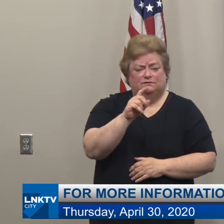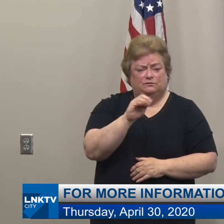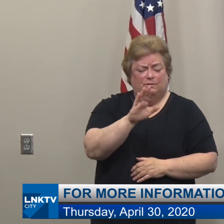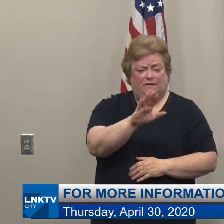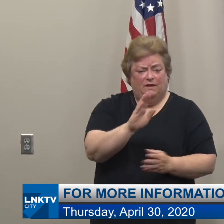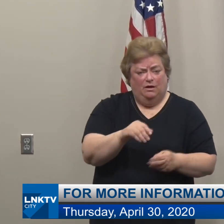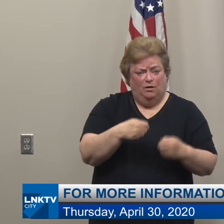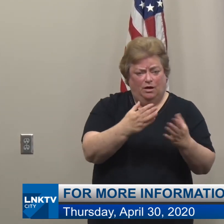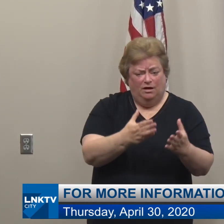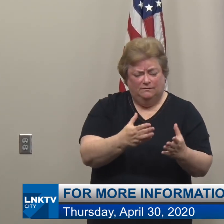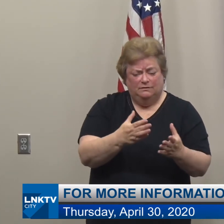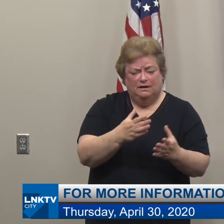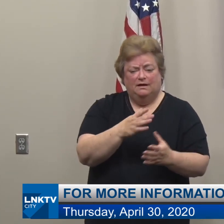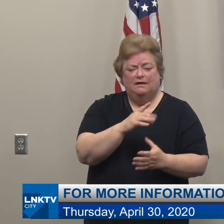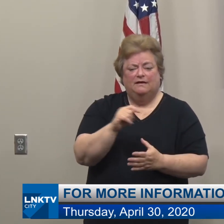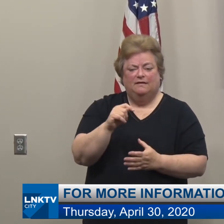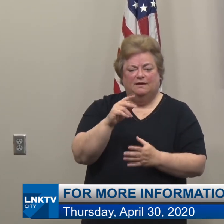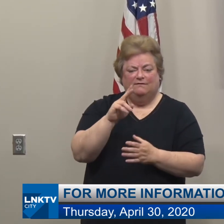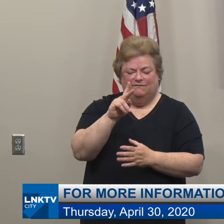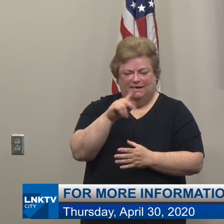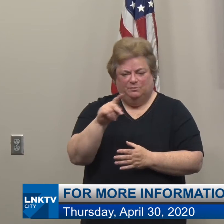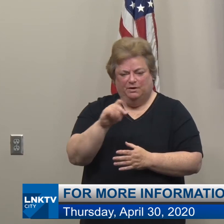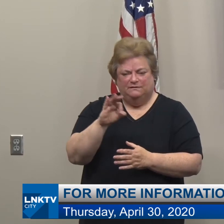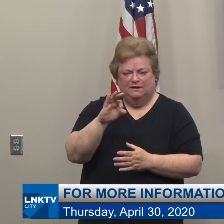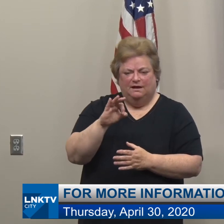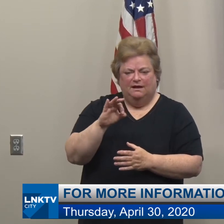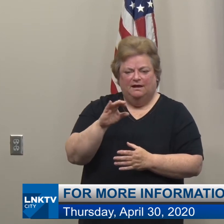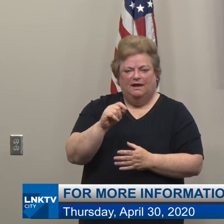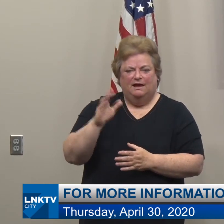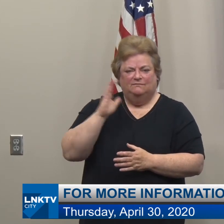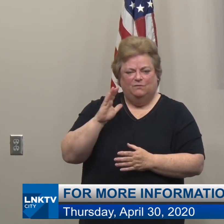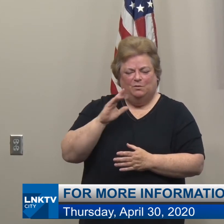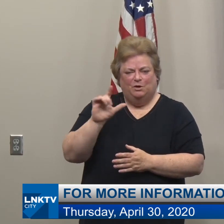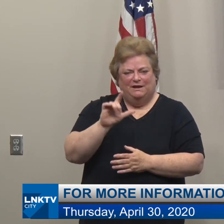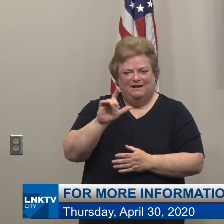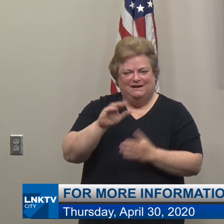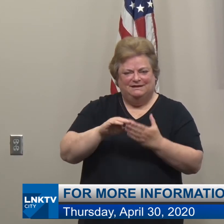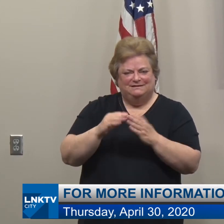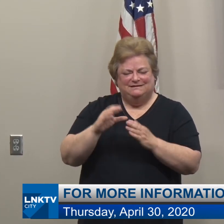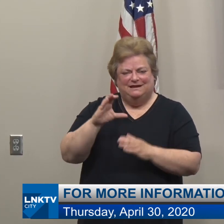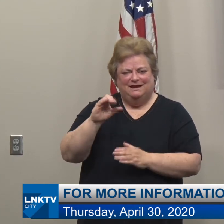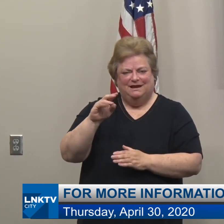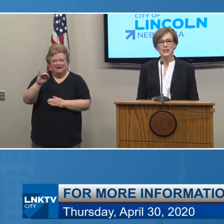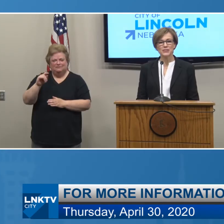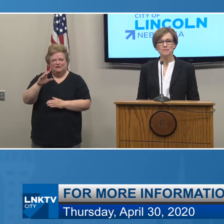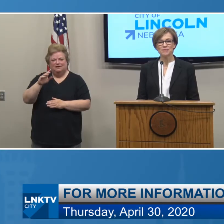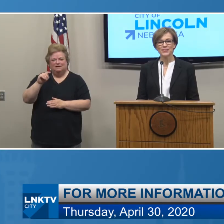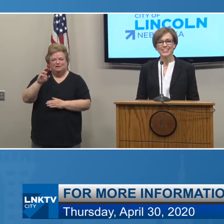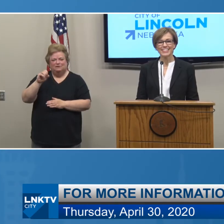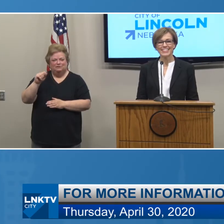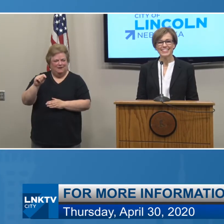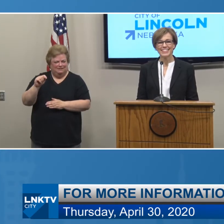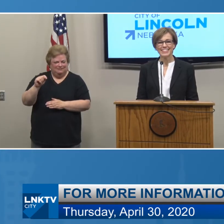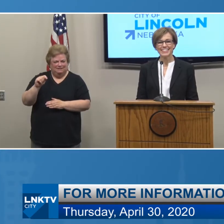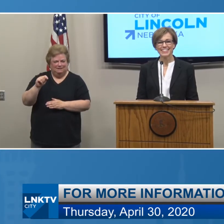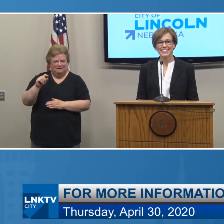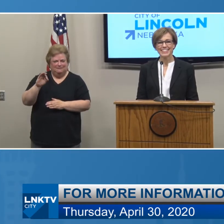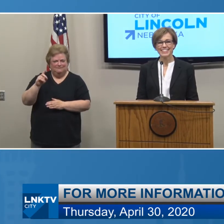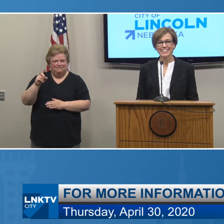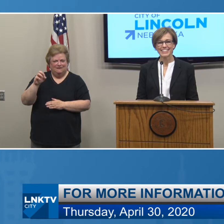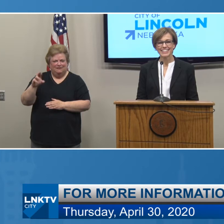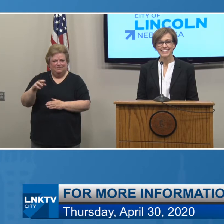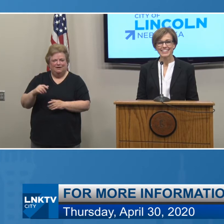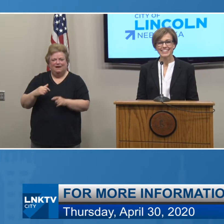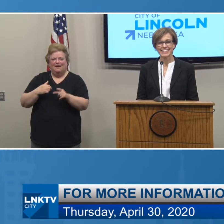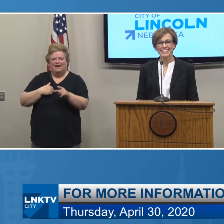Windstream's Vice President of Governmental Affairs and a former Lincoln City Councilman, Trent Fellers. Trent, over to you. I'm